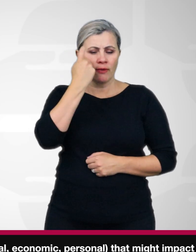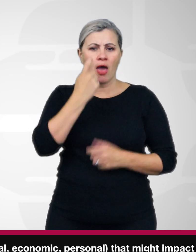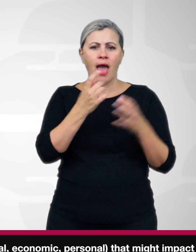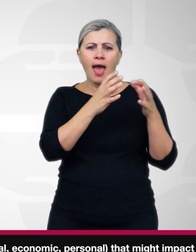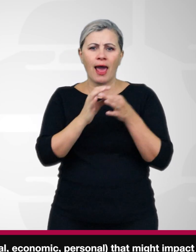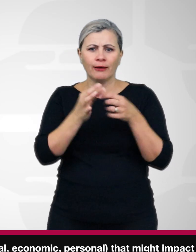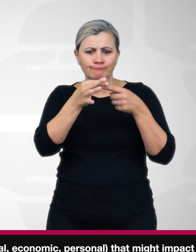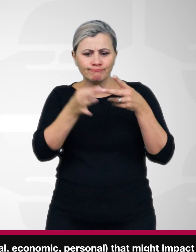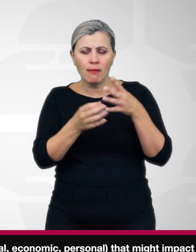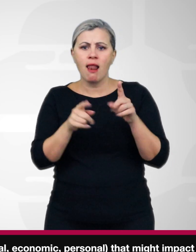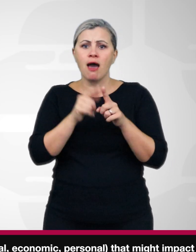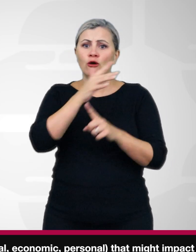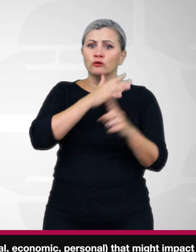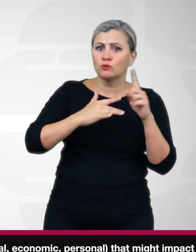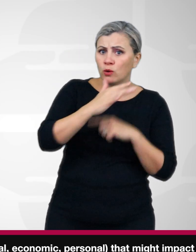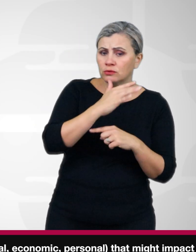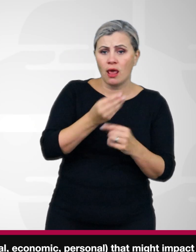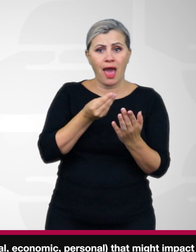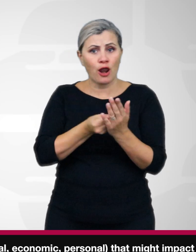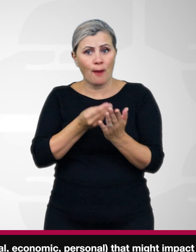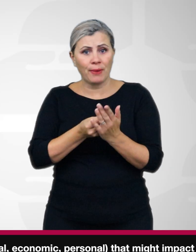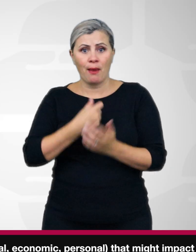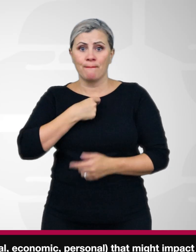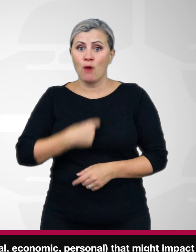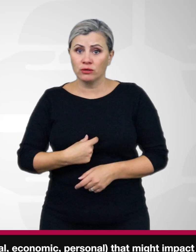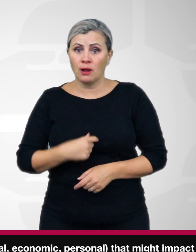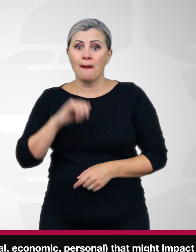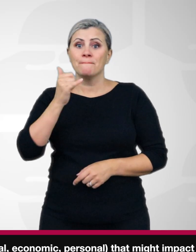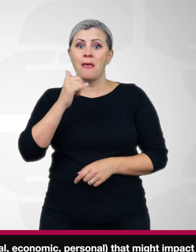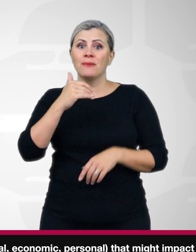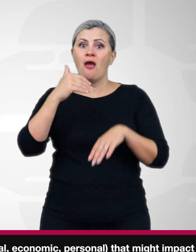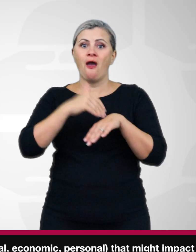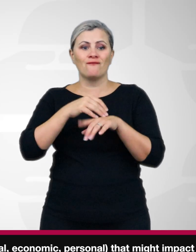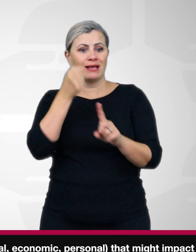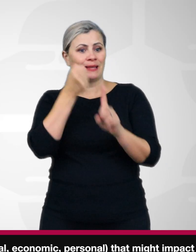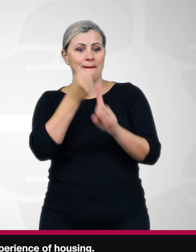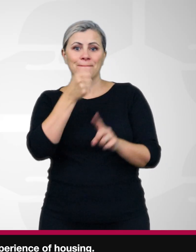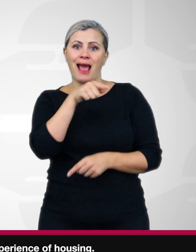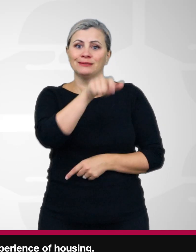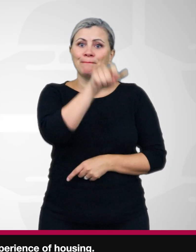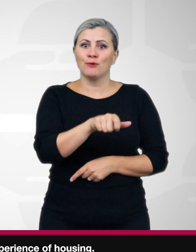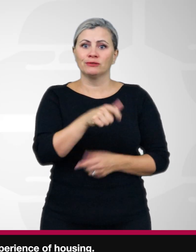considering relevant factors, social, economic, personal, that might impact a tenant's experience of